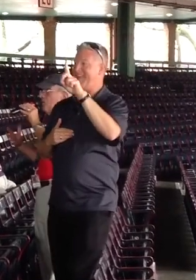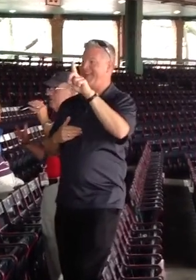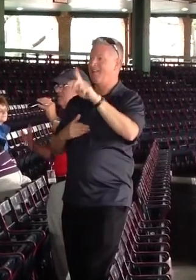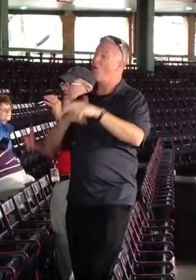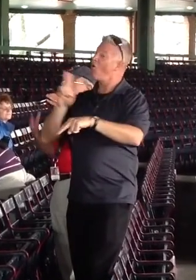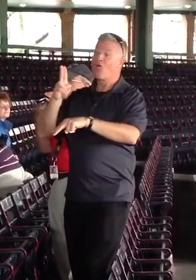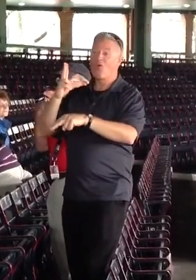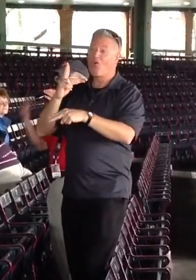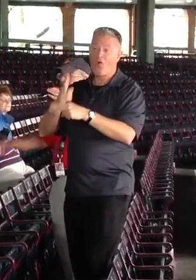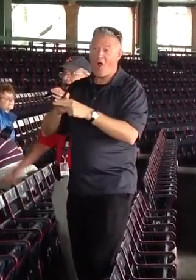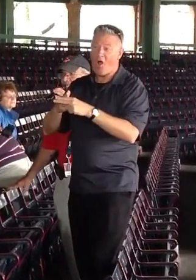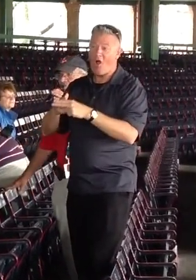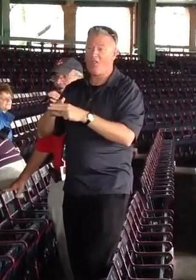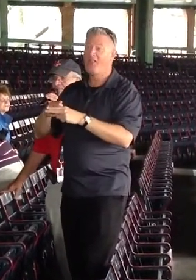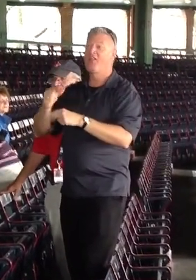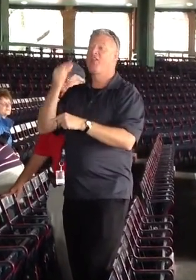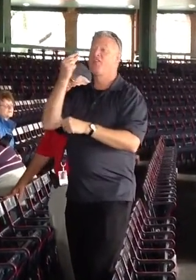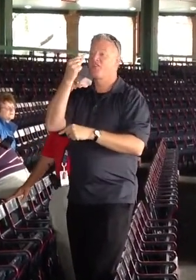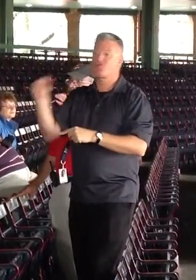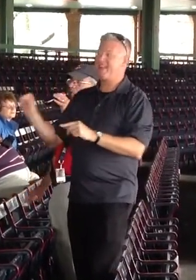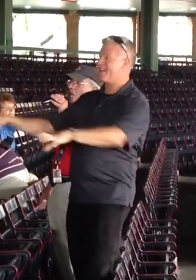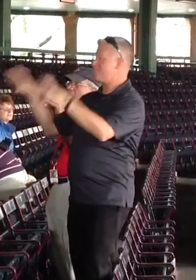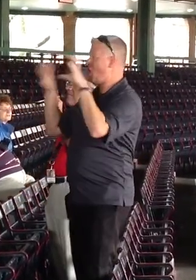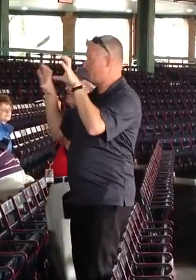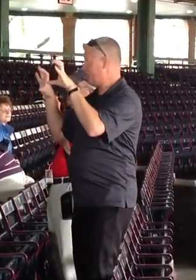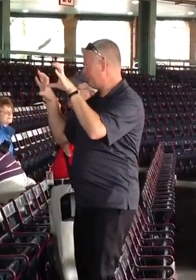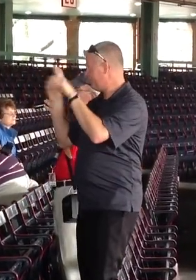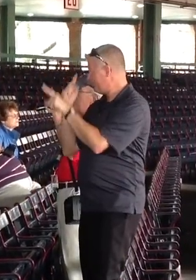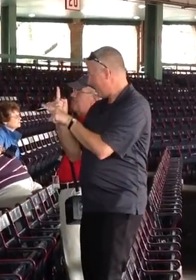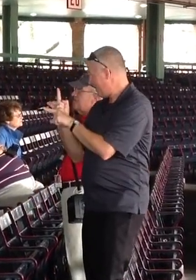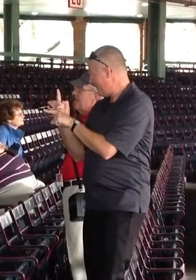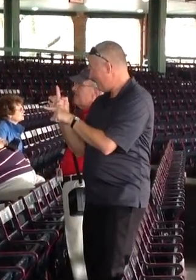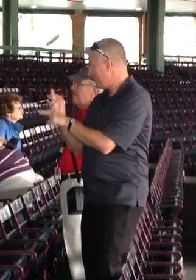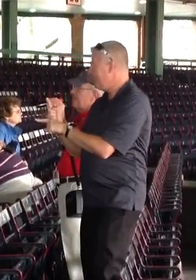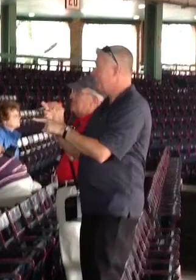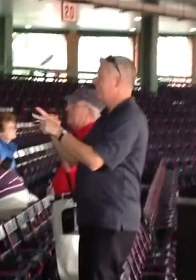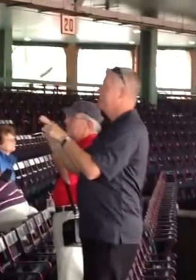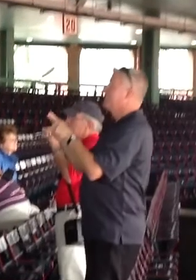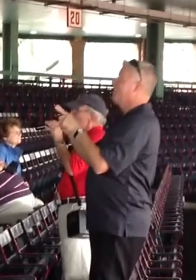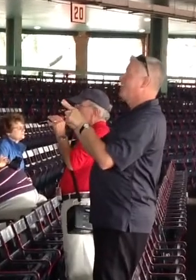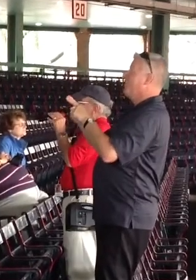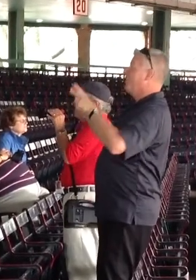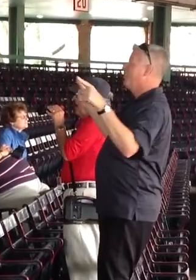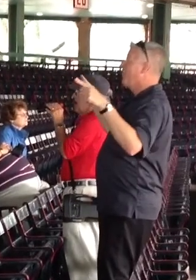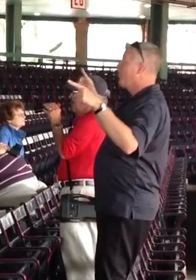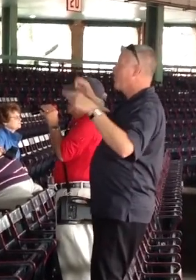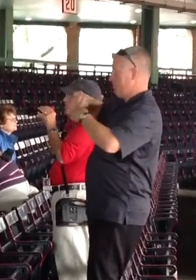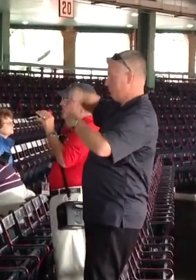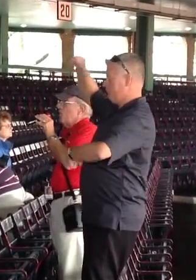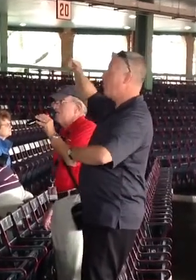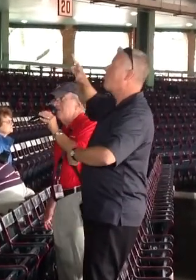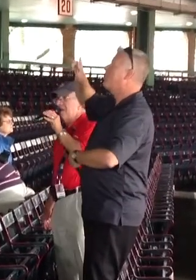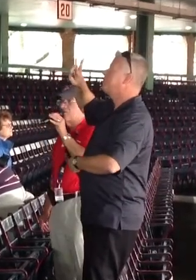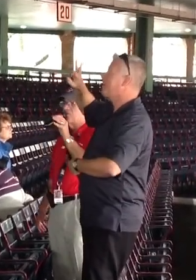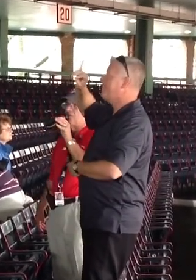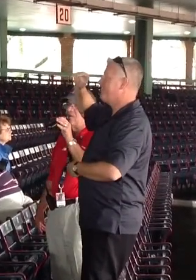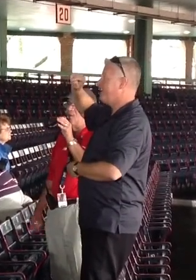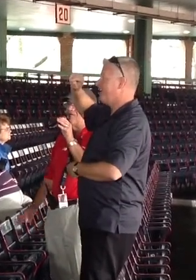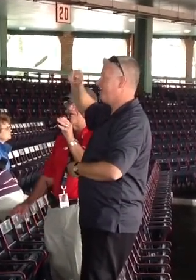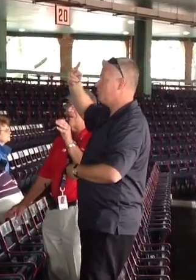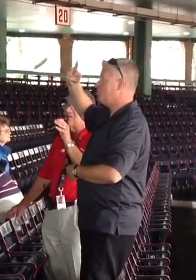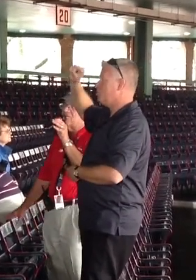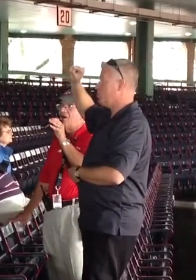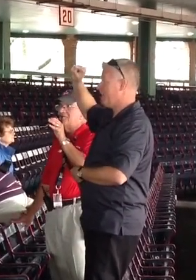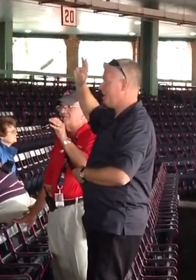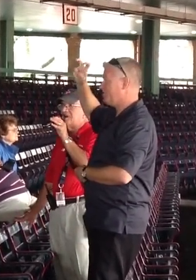of course, the Green Monster. The wall measures 37 feet, 2 inches high,